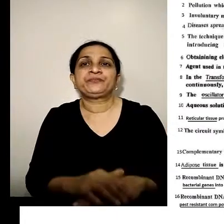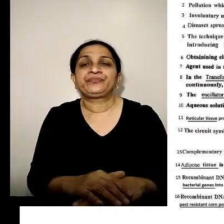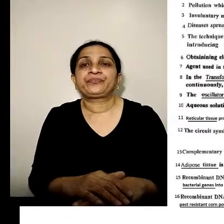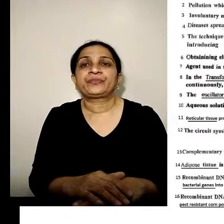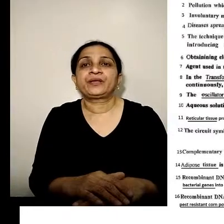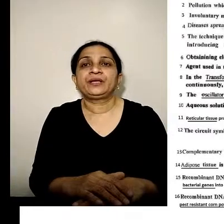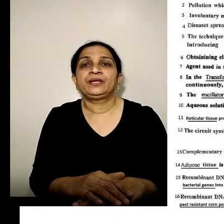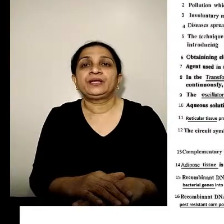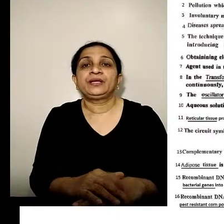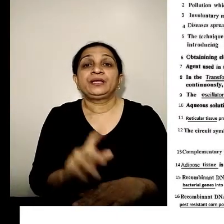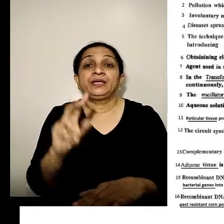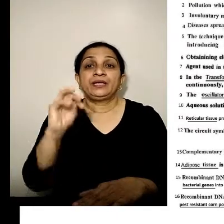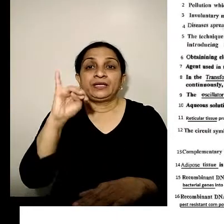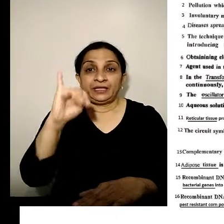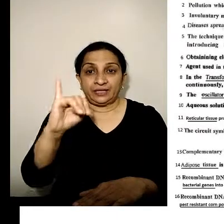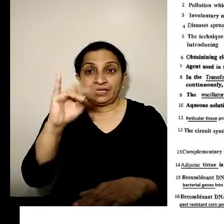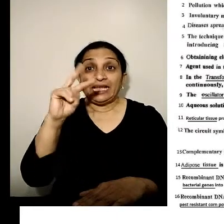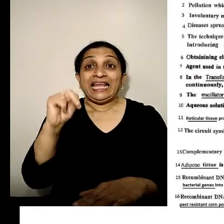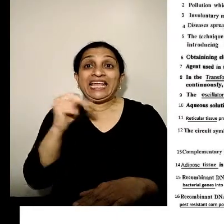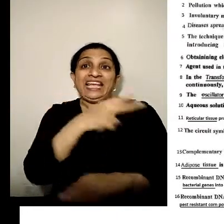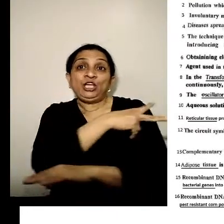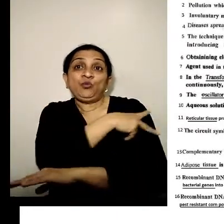pollution.